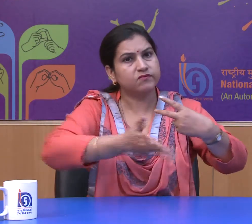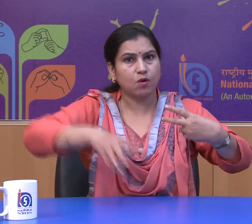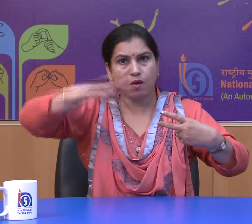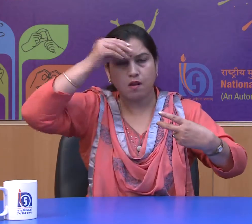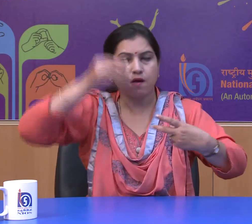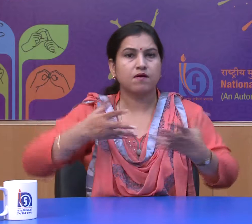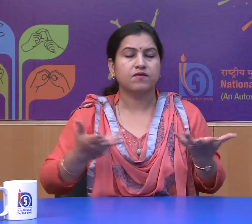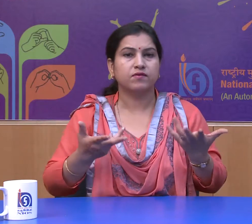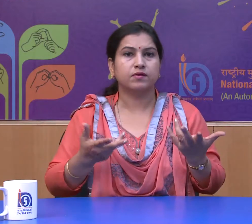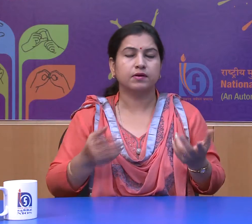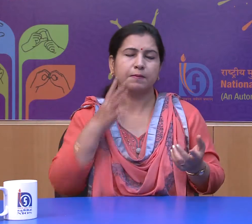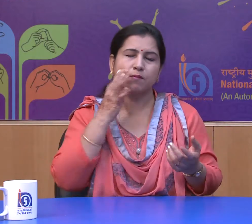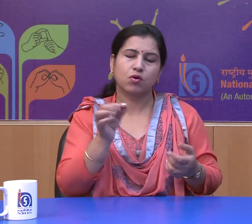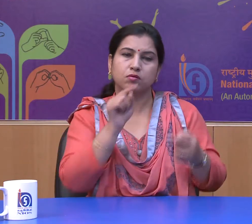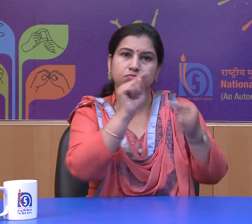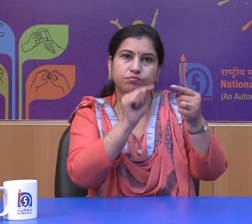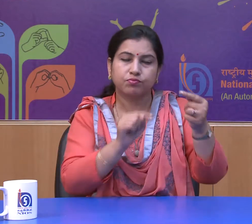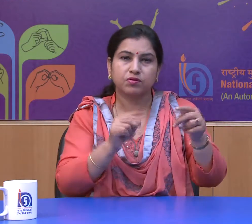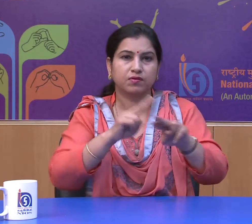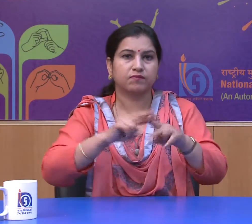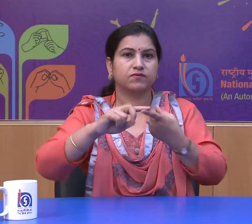about the main features of the federal government in India.